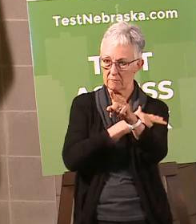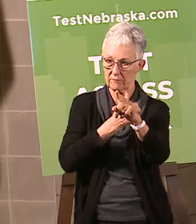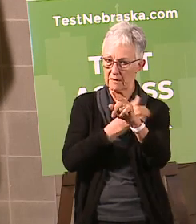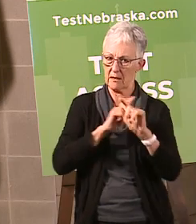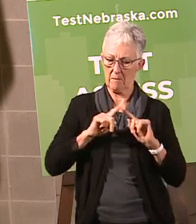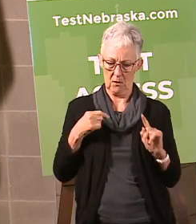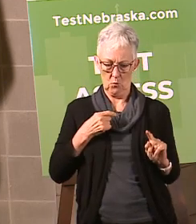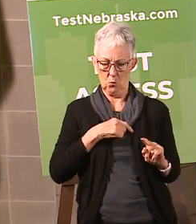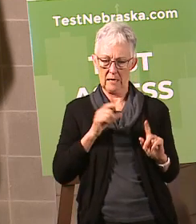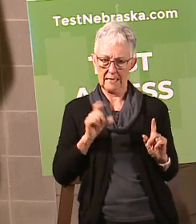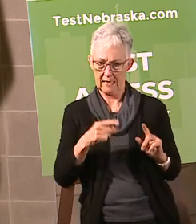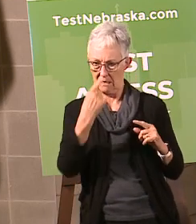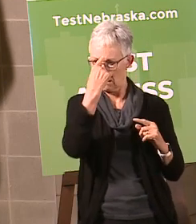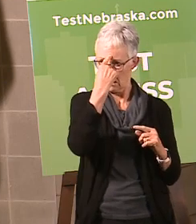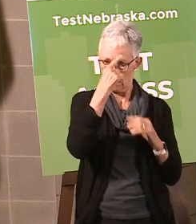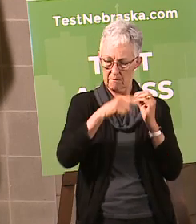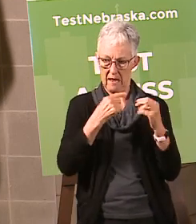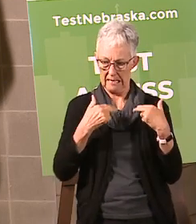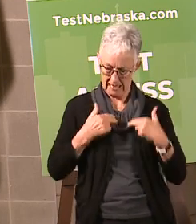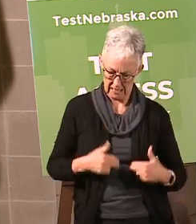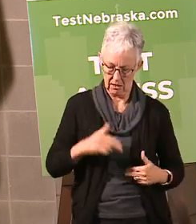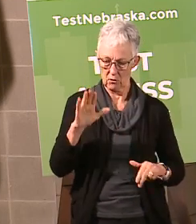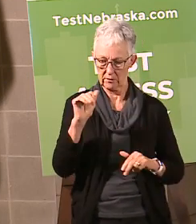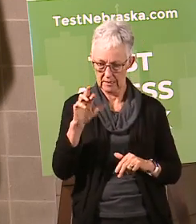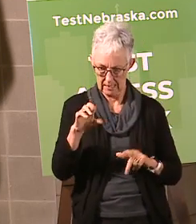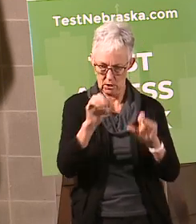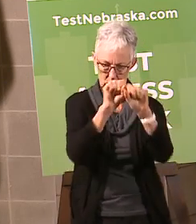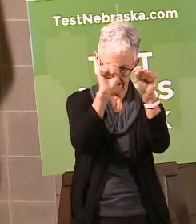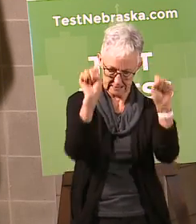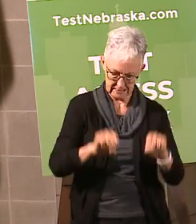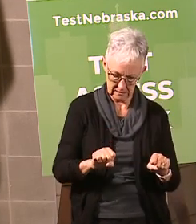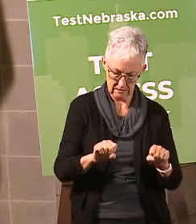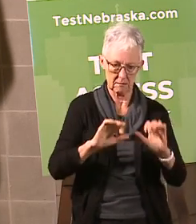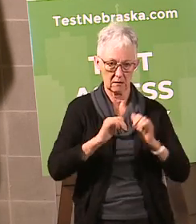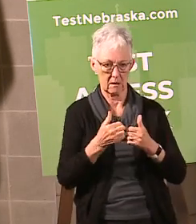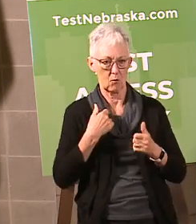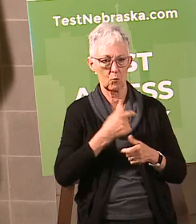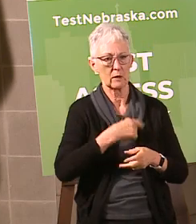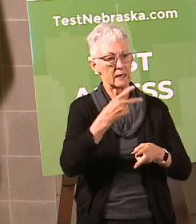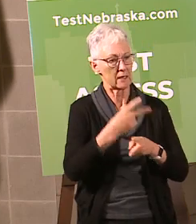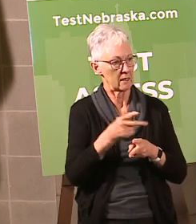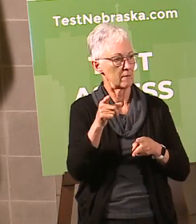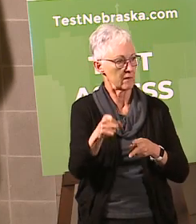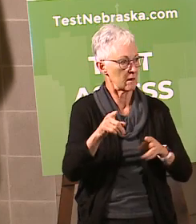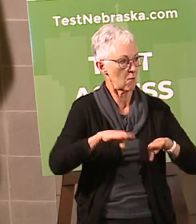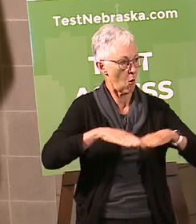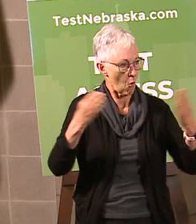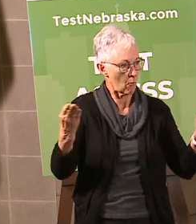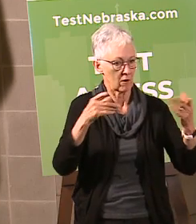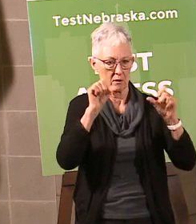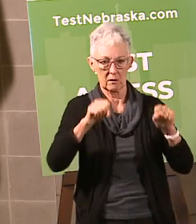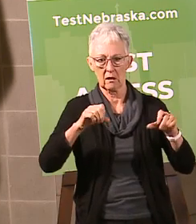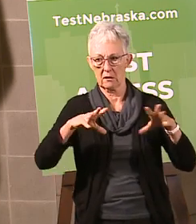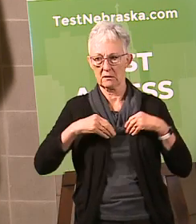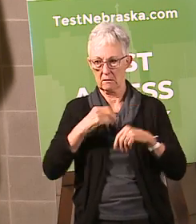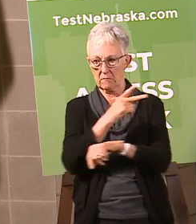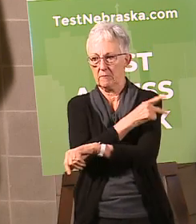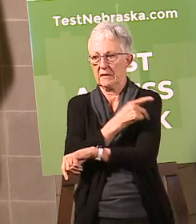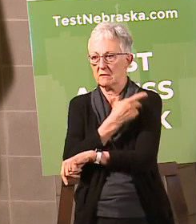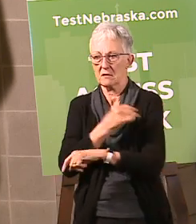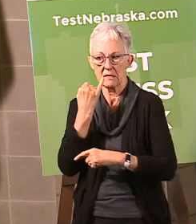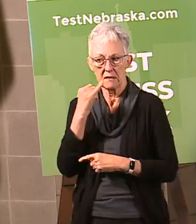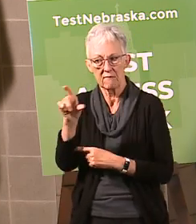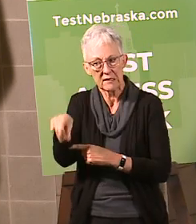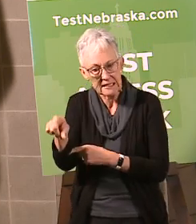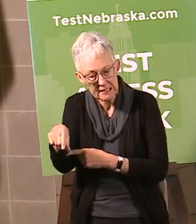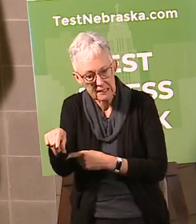we focus on the healthcare system, preserving that healthcare capacity as we loosen these restrictions. So we're going to take them a step at a time, just gradually, to make